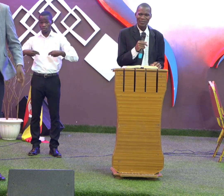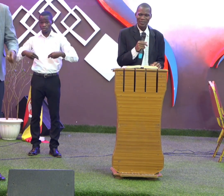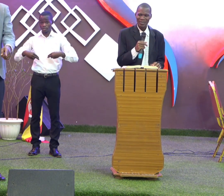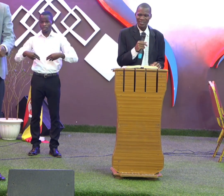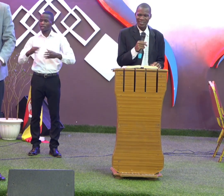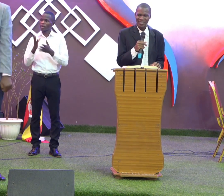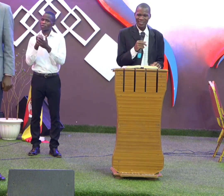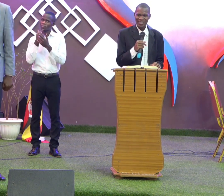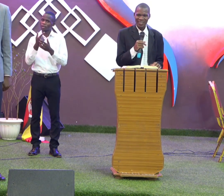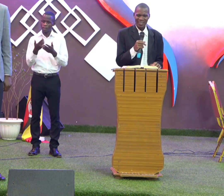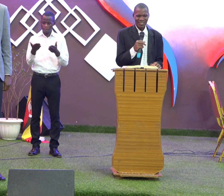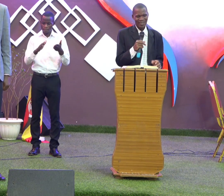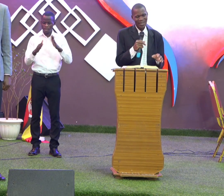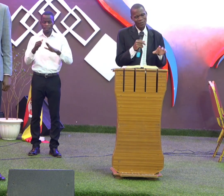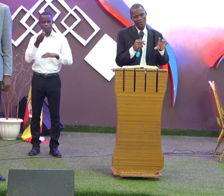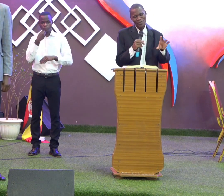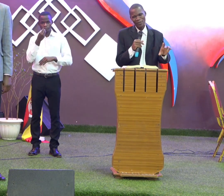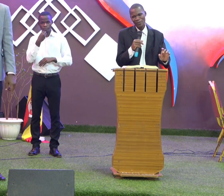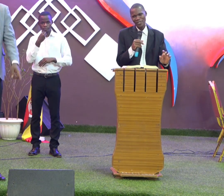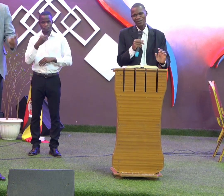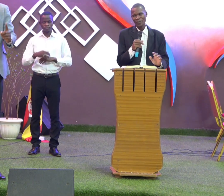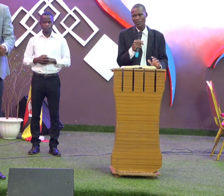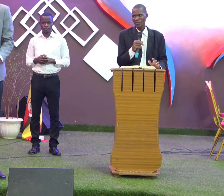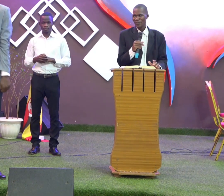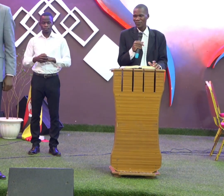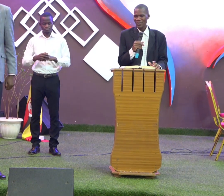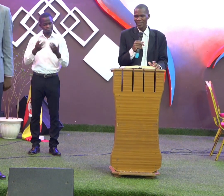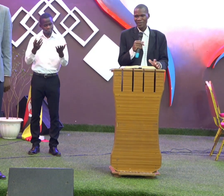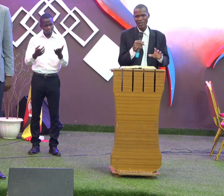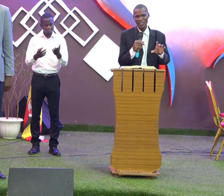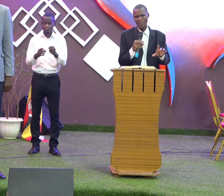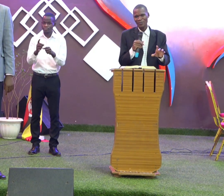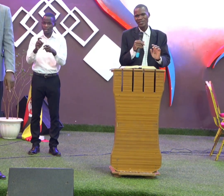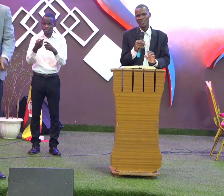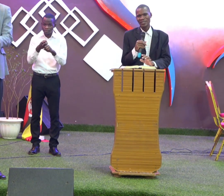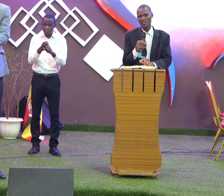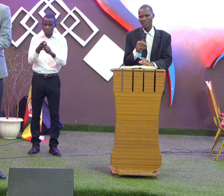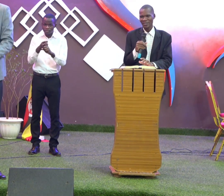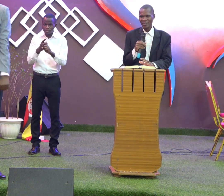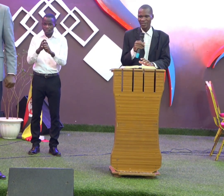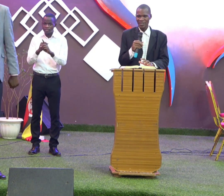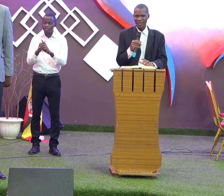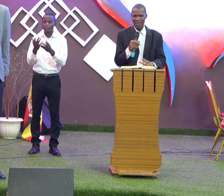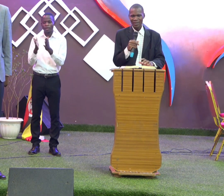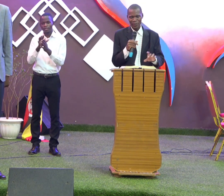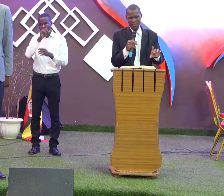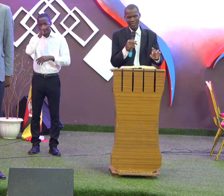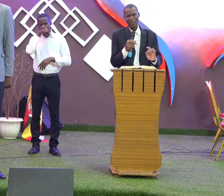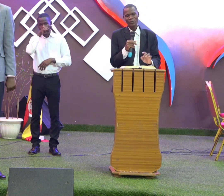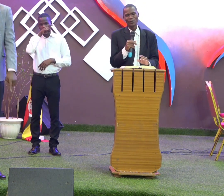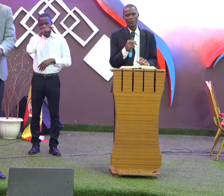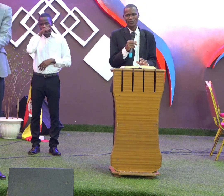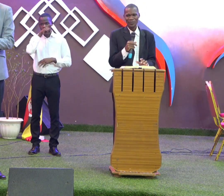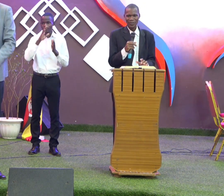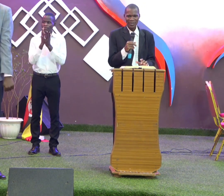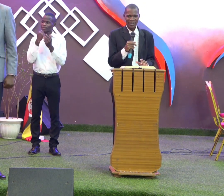Nembaga mumpacking in mere. And said, I told them pack for me. They're packing the chips. They packed chips. They were taking on a chicken. And they put chicken.